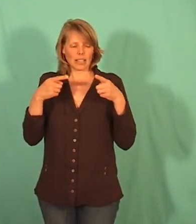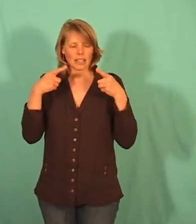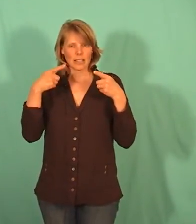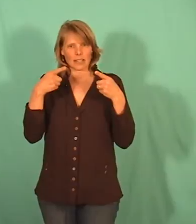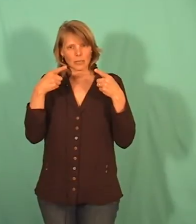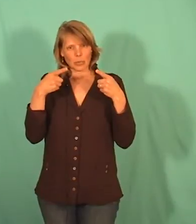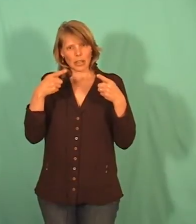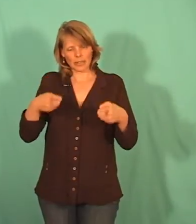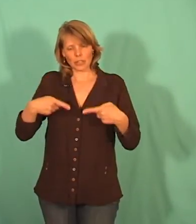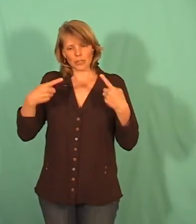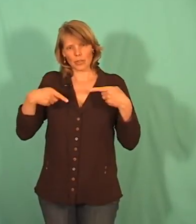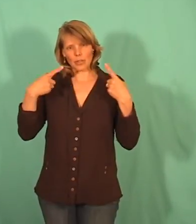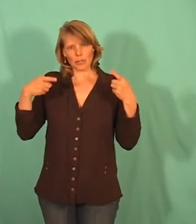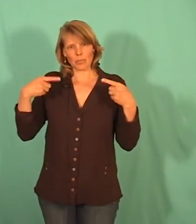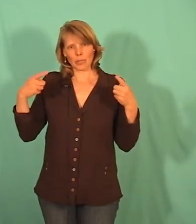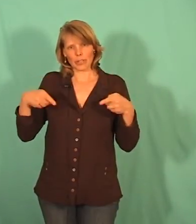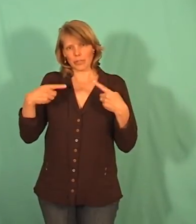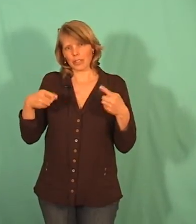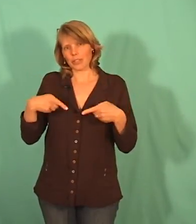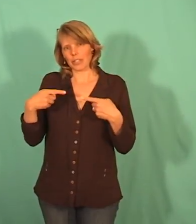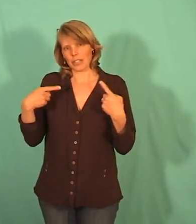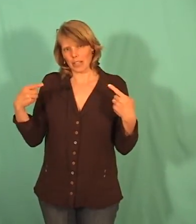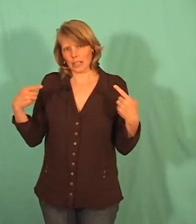kids will often use their pointer fingers instead.